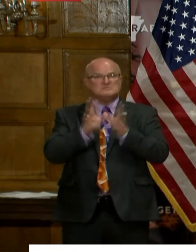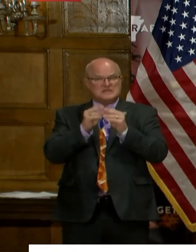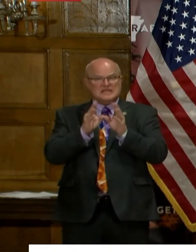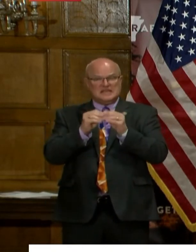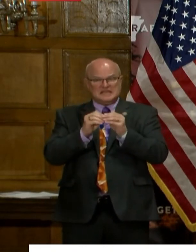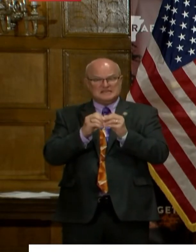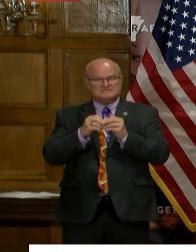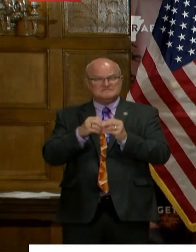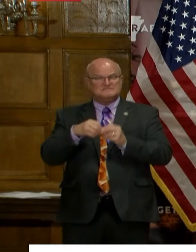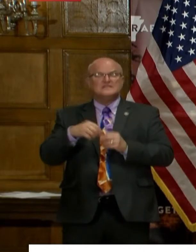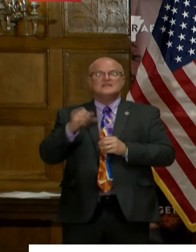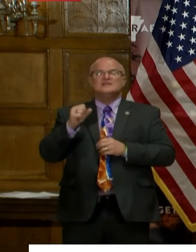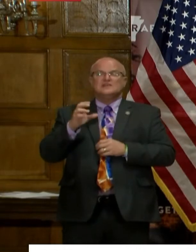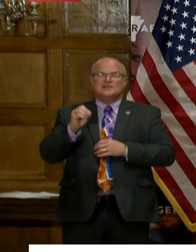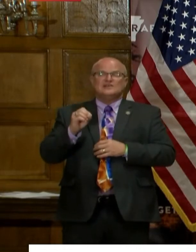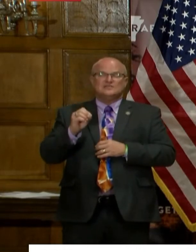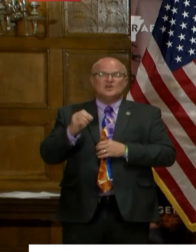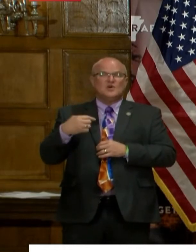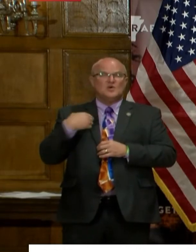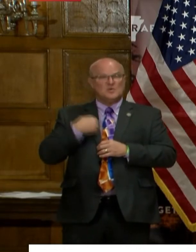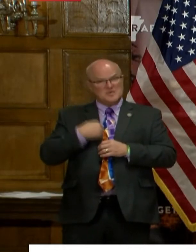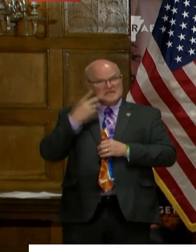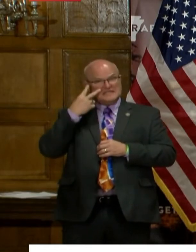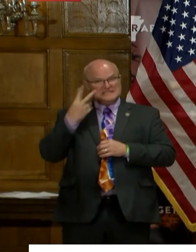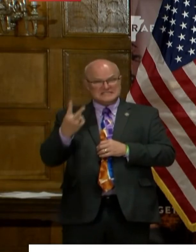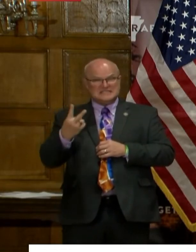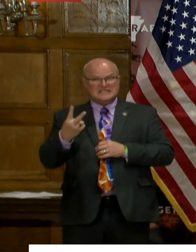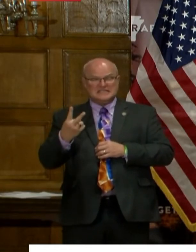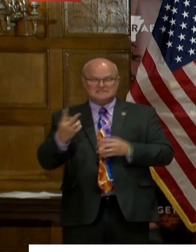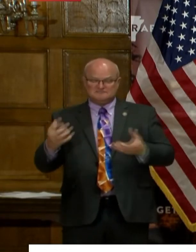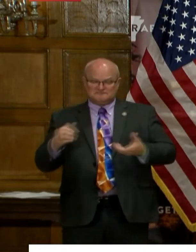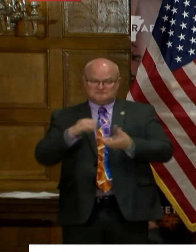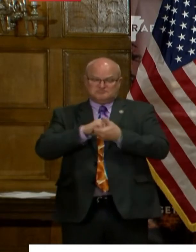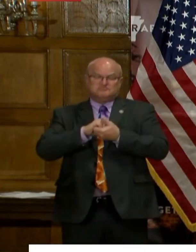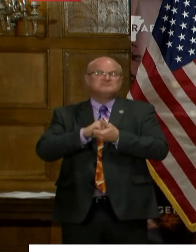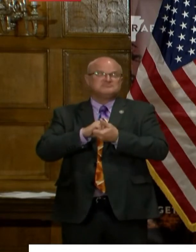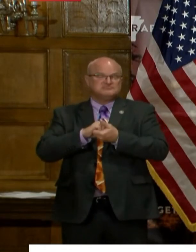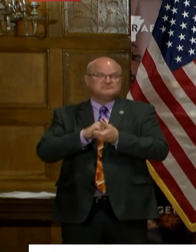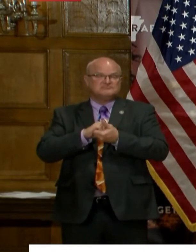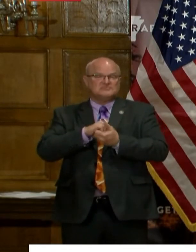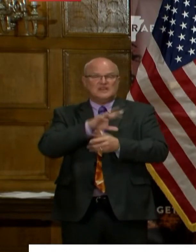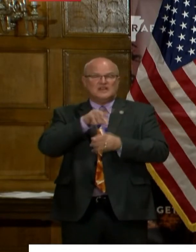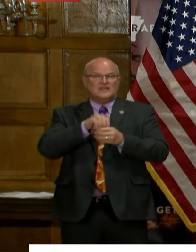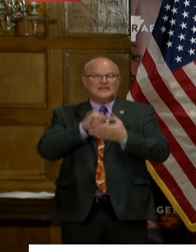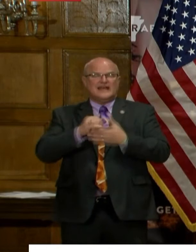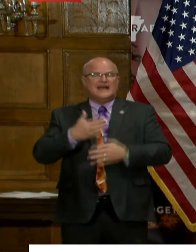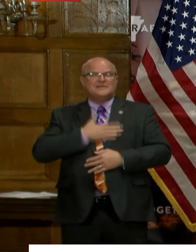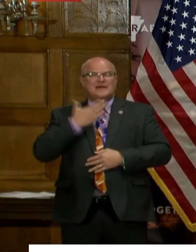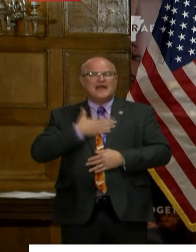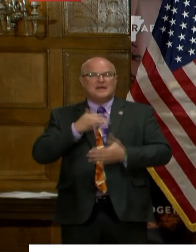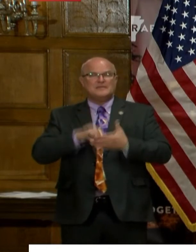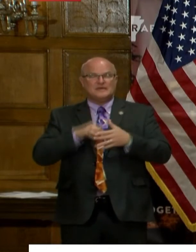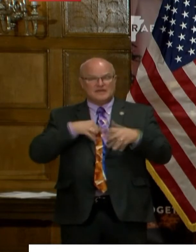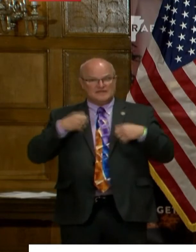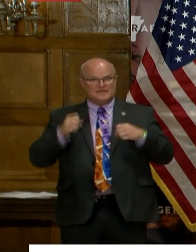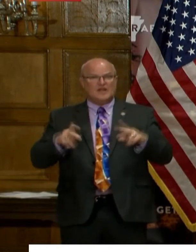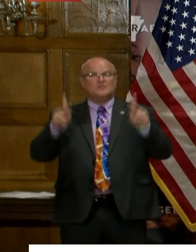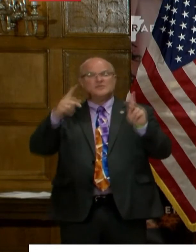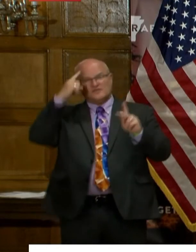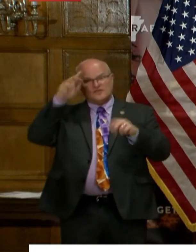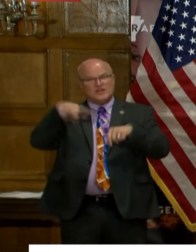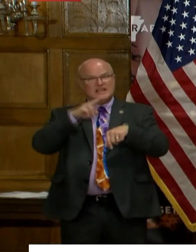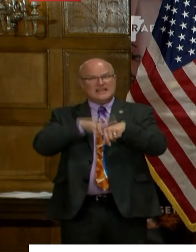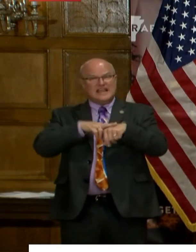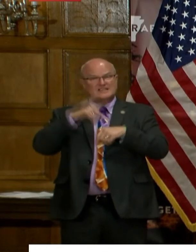meeting on that, and so we see them very, very engaged, and I'm delighted that there's an opportunity for our